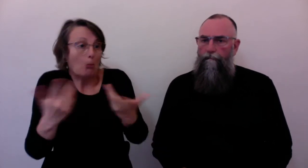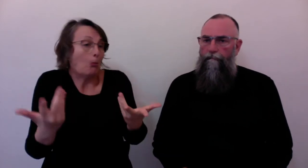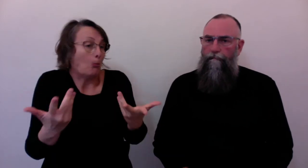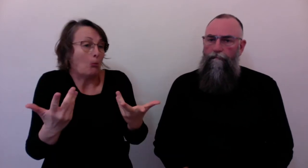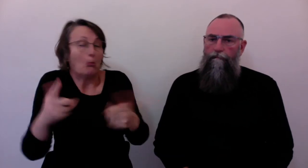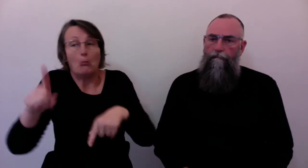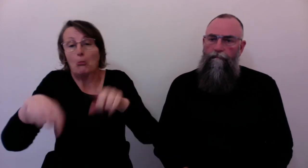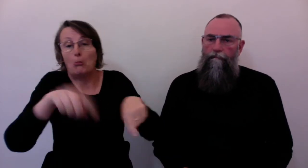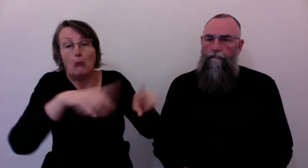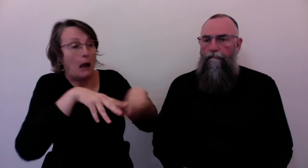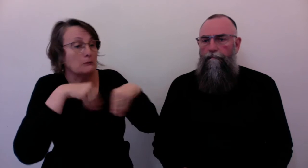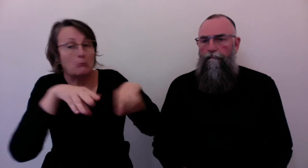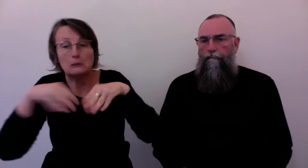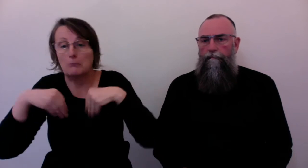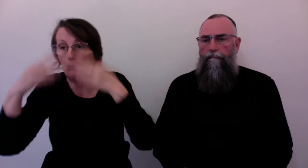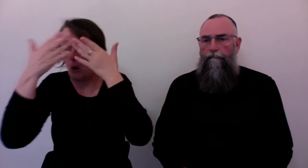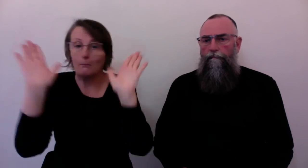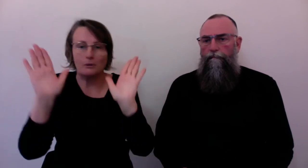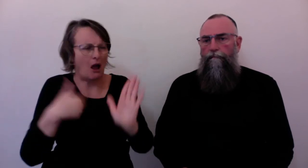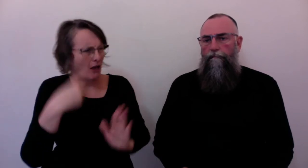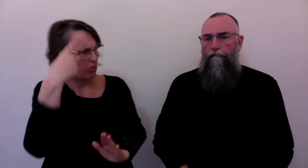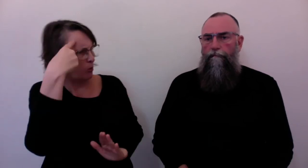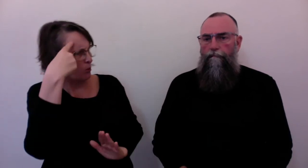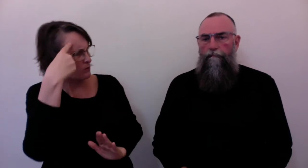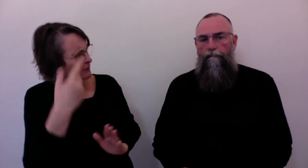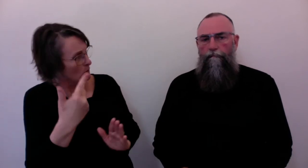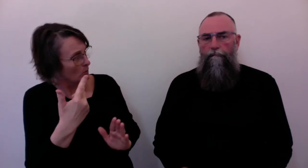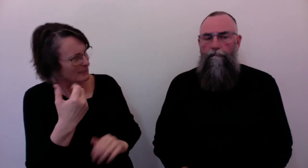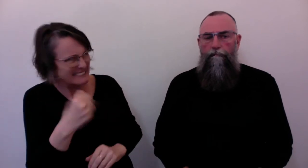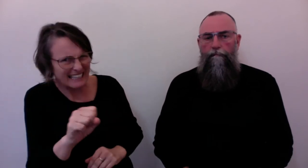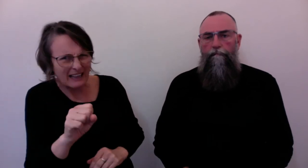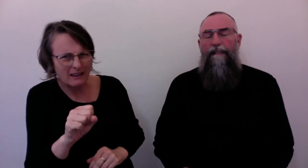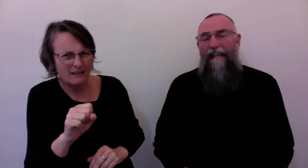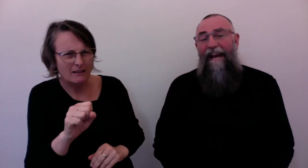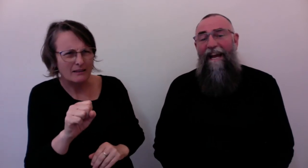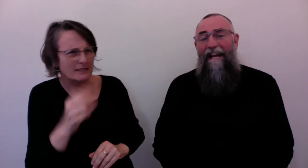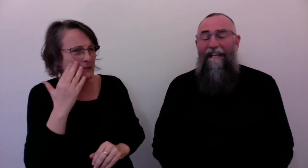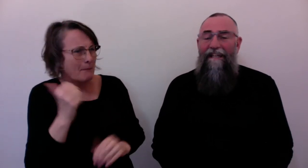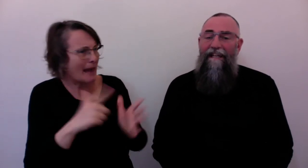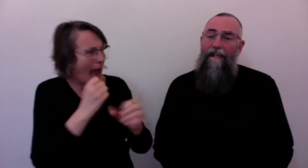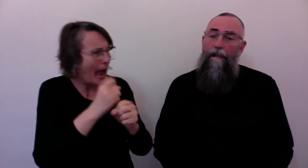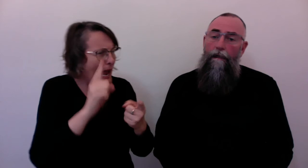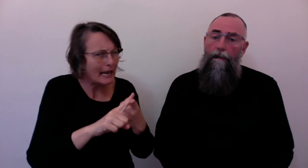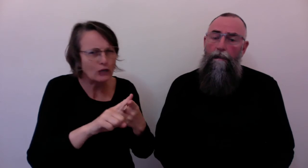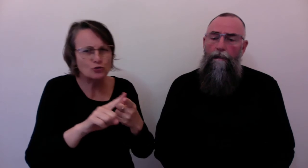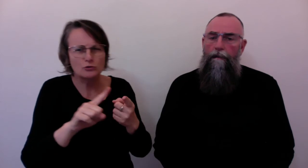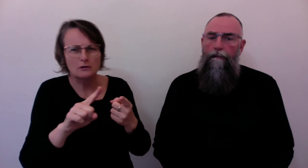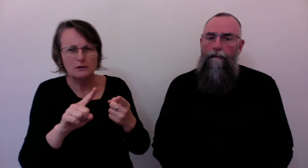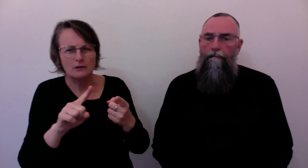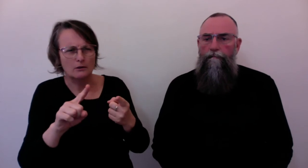being open and different. Yeah. But is it still not age dependent that this kind of weird balance or misbalance